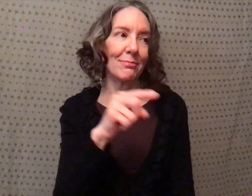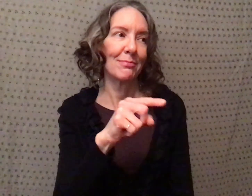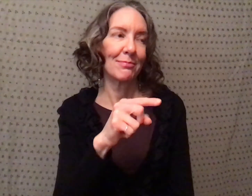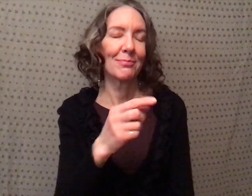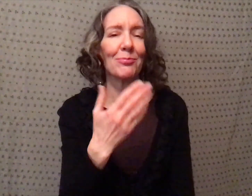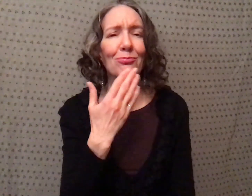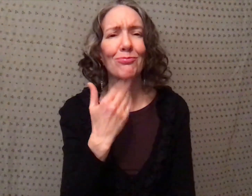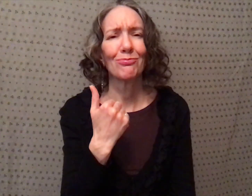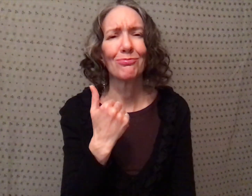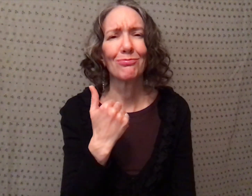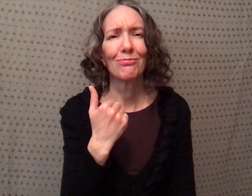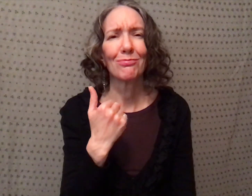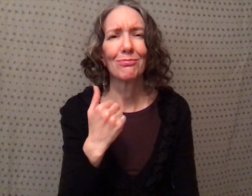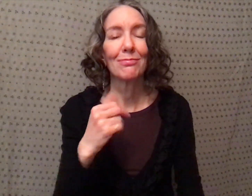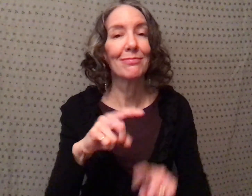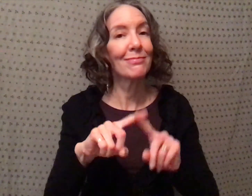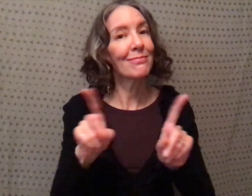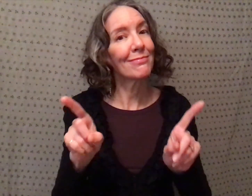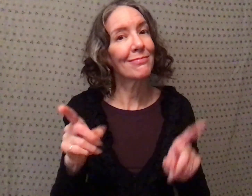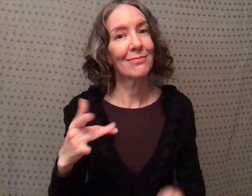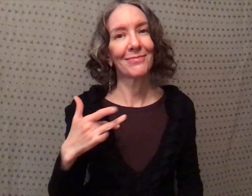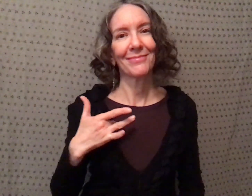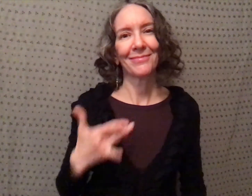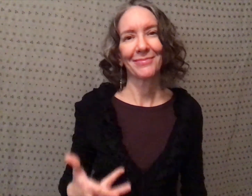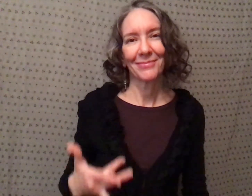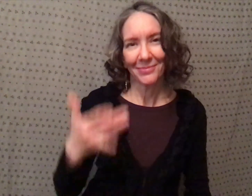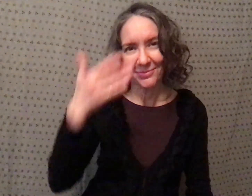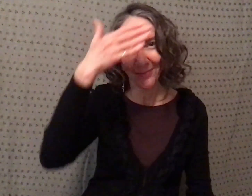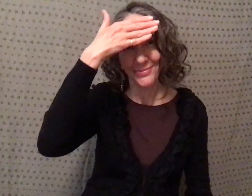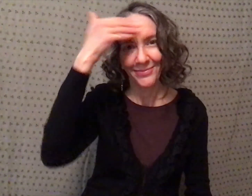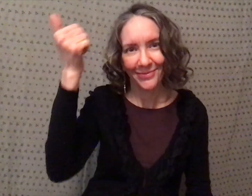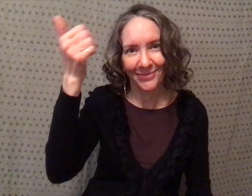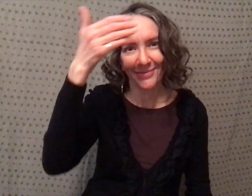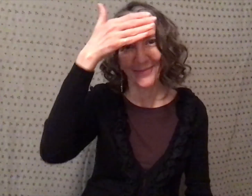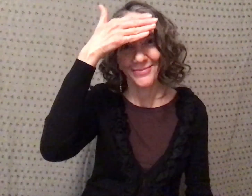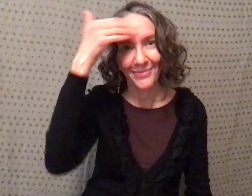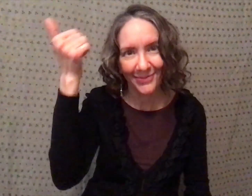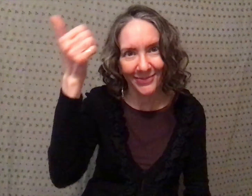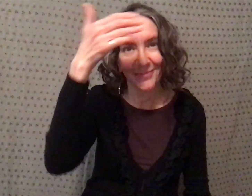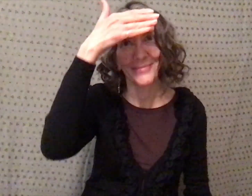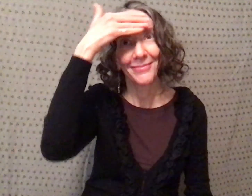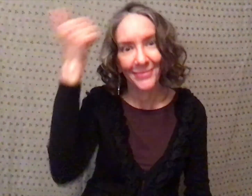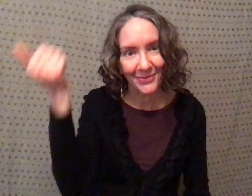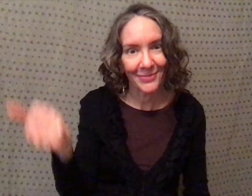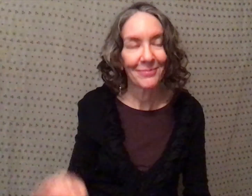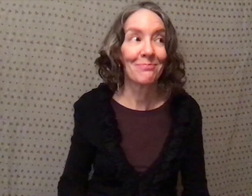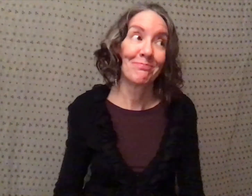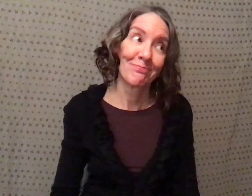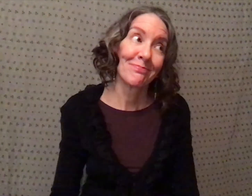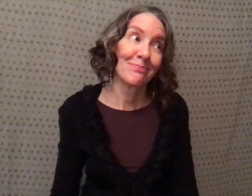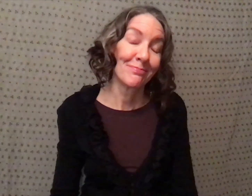Jan is sweet, but very forgetful.